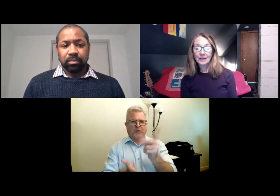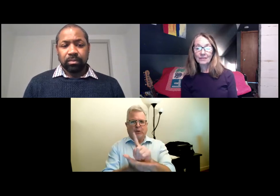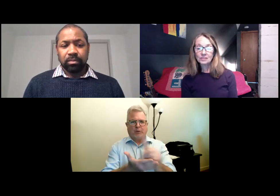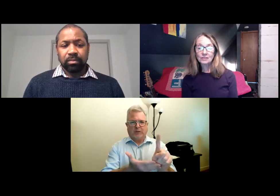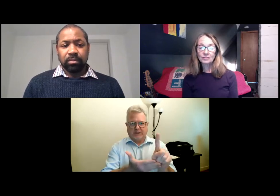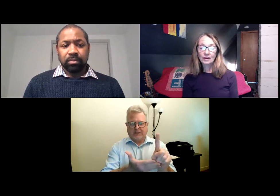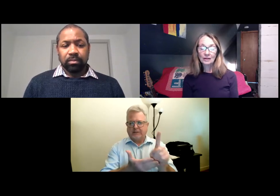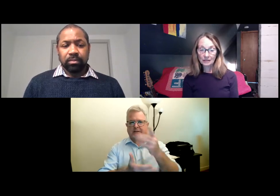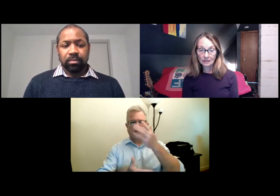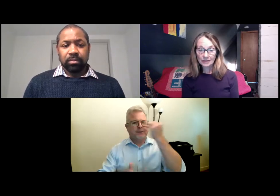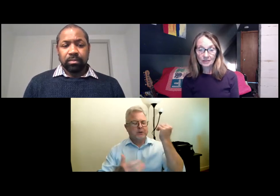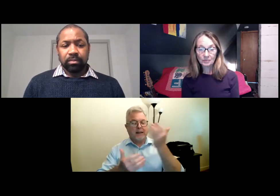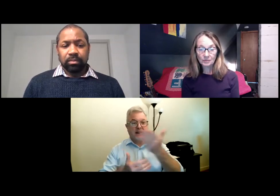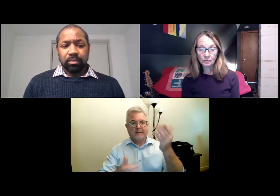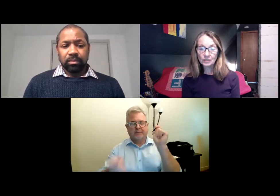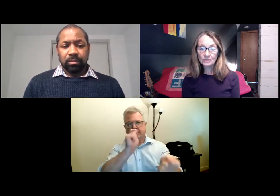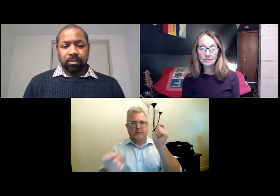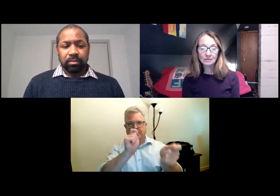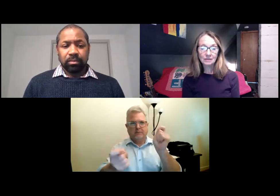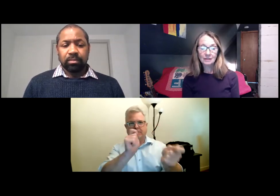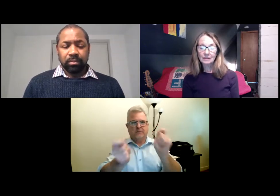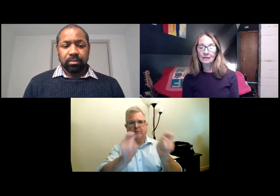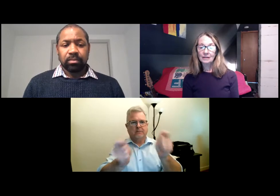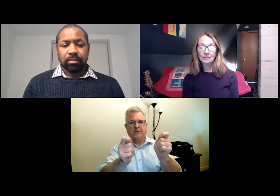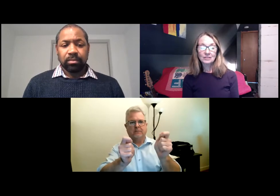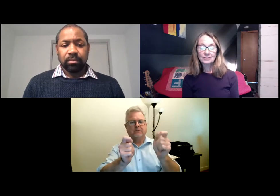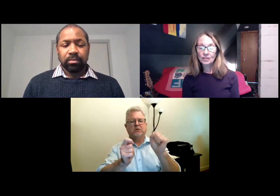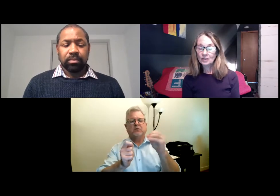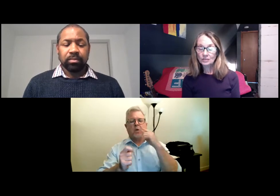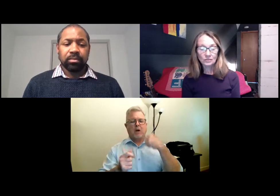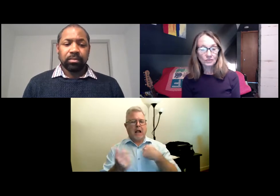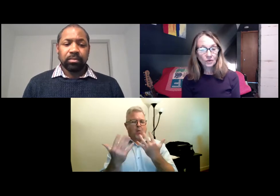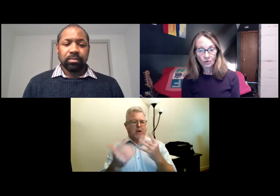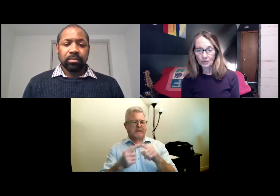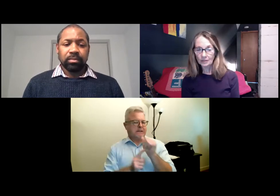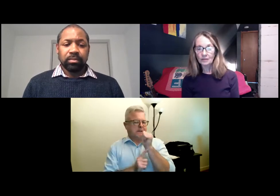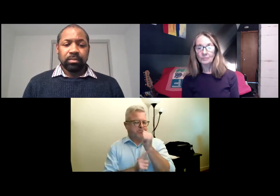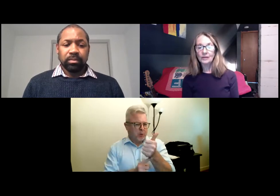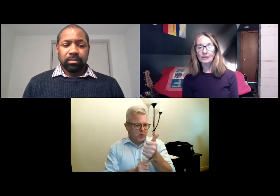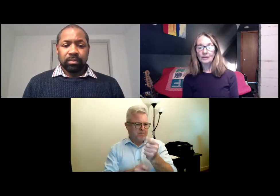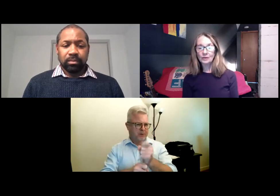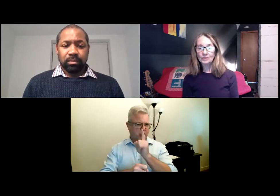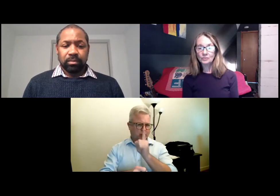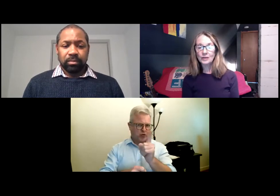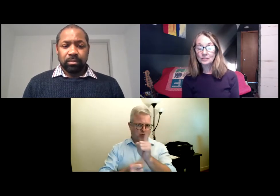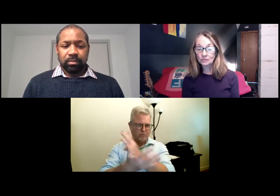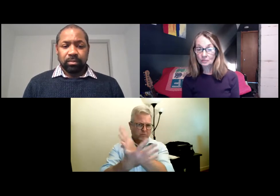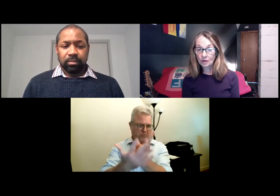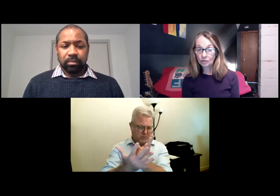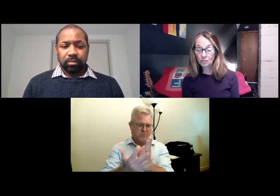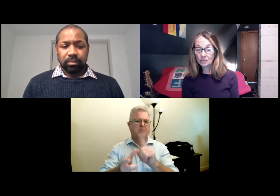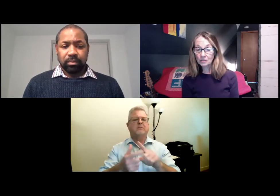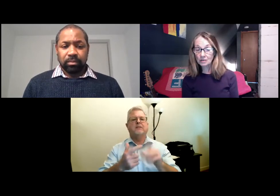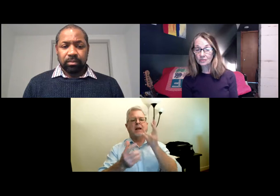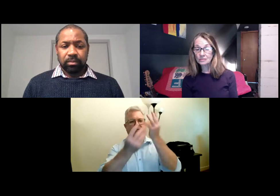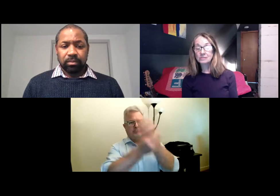I haven't done a vlog in the last couple of weeks. Things change so quickly, but I wanted to wait until tomorrow's